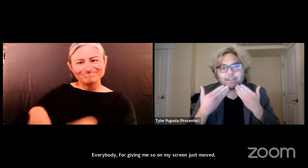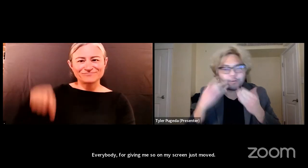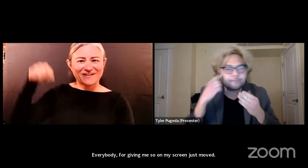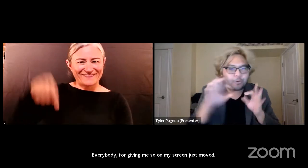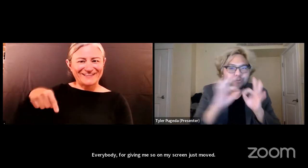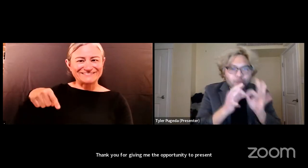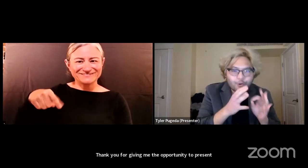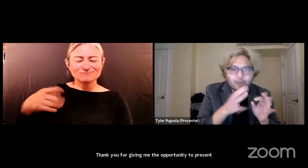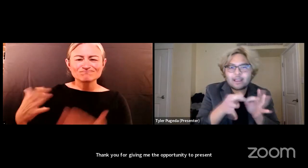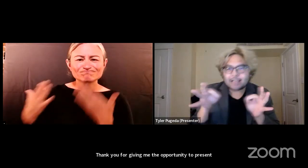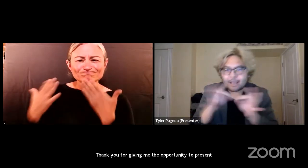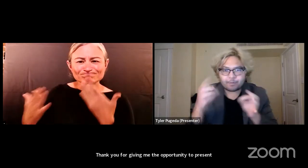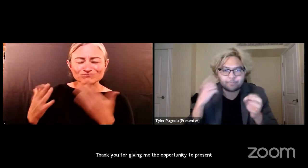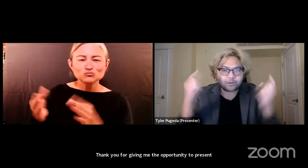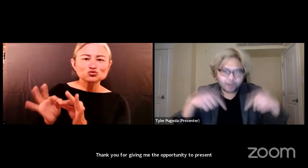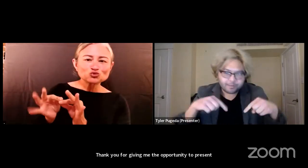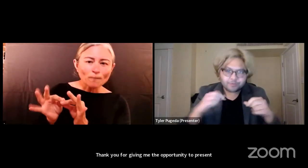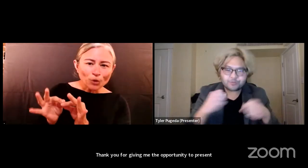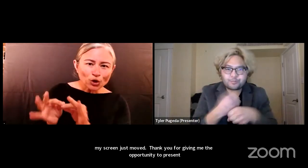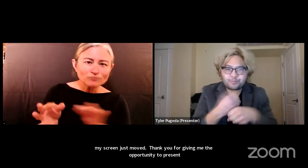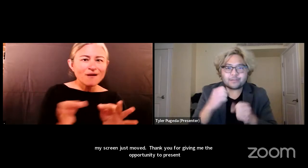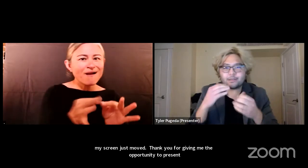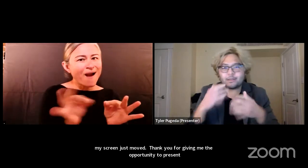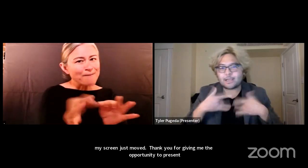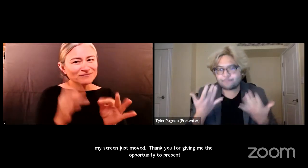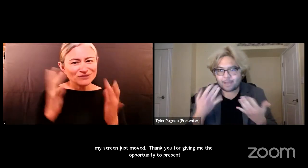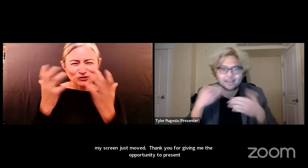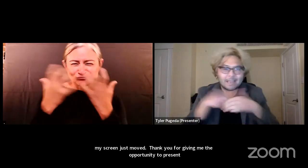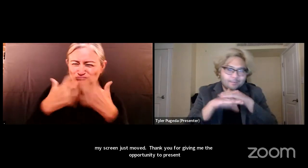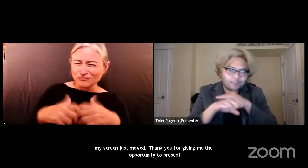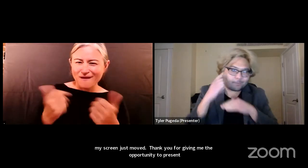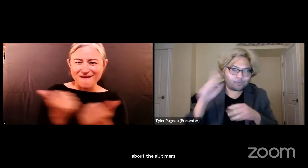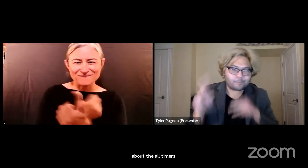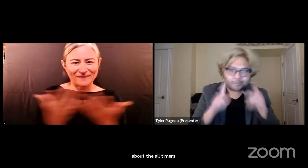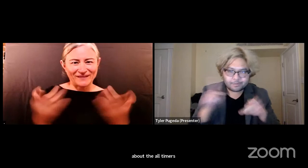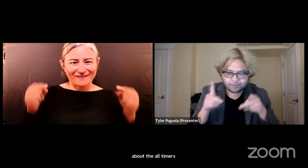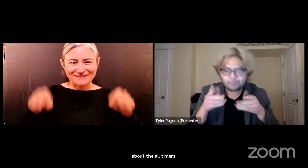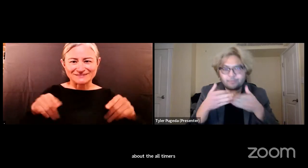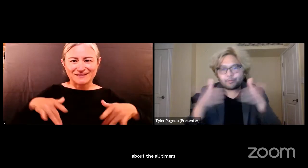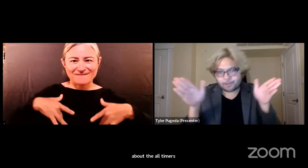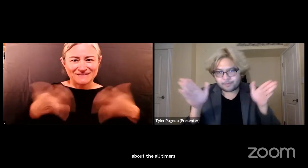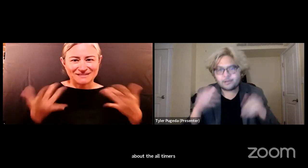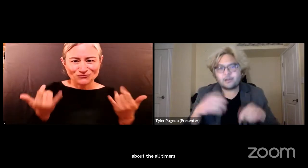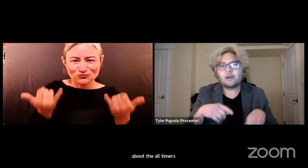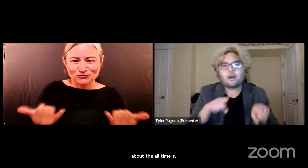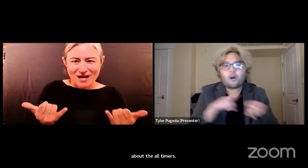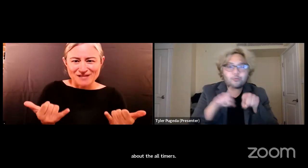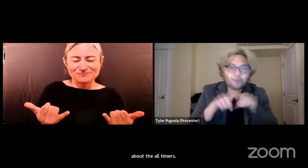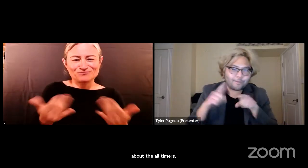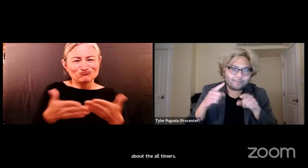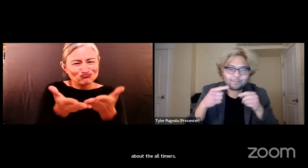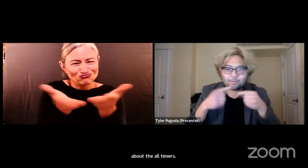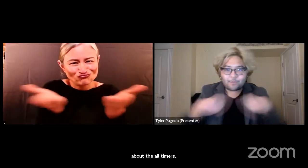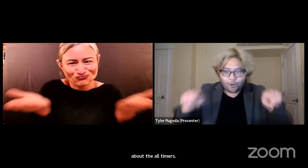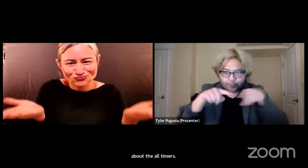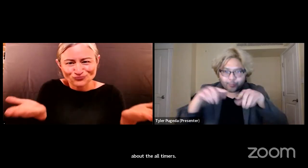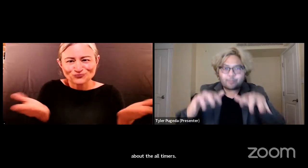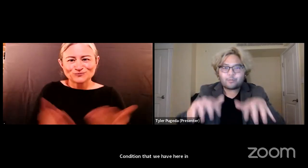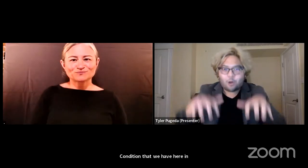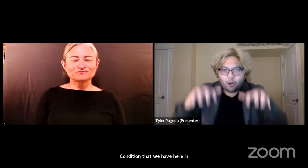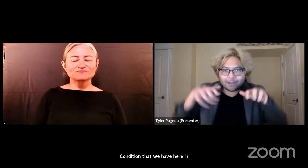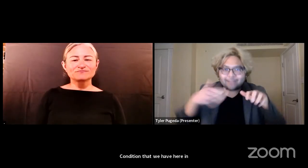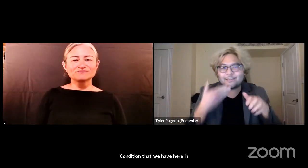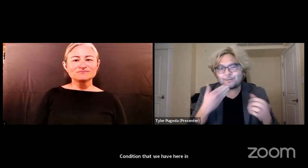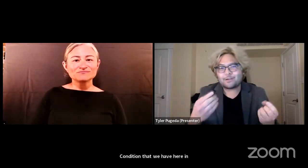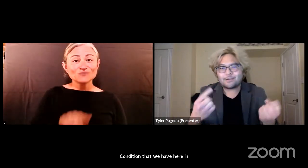for making this presentation night happen. Thank you for the interpreters for being here. And thank you so much to everybody providing such great access